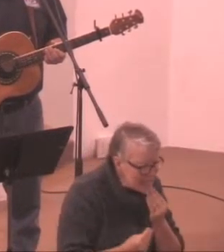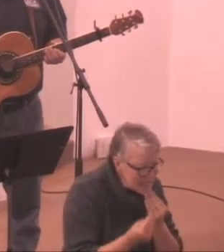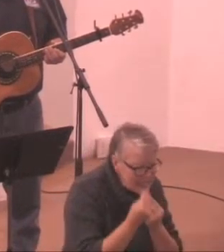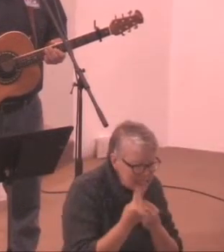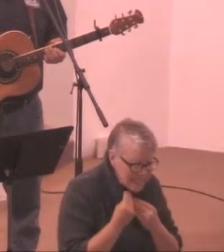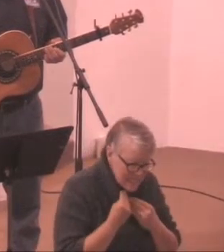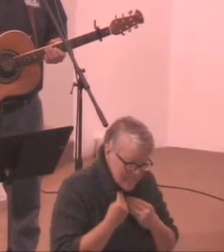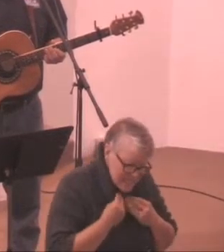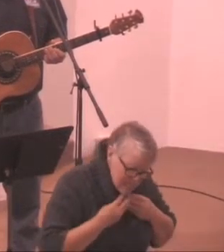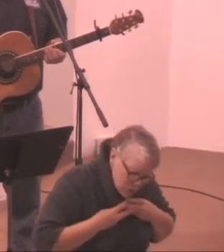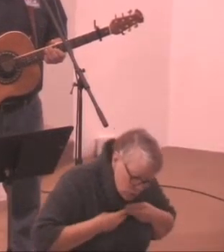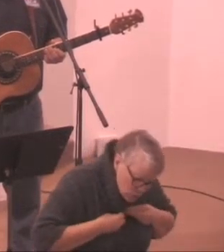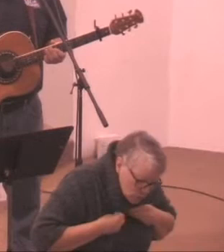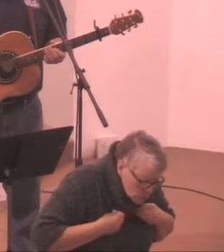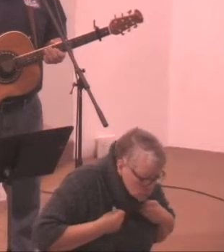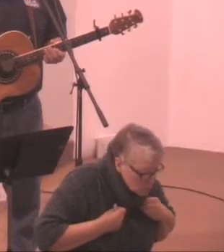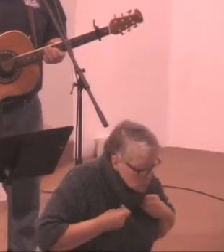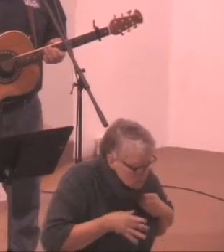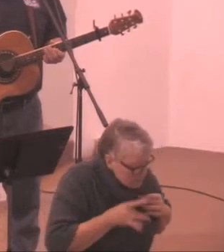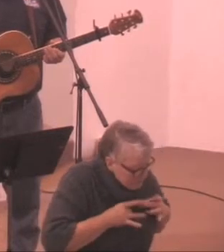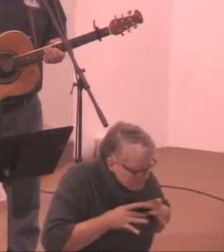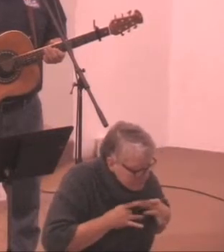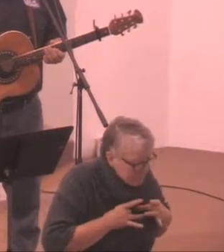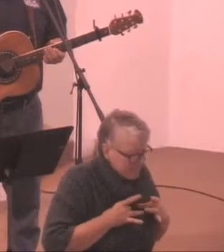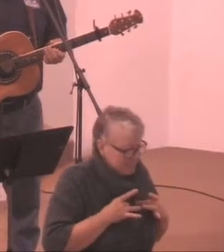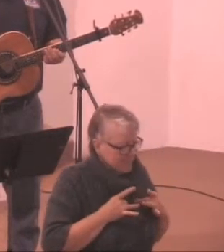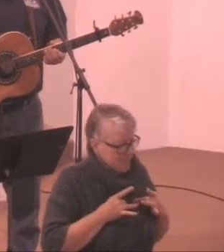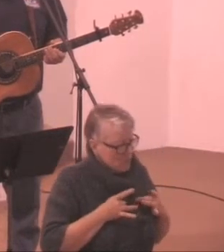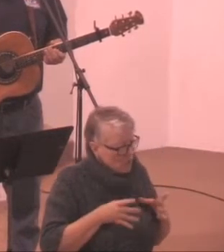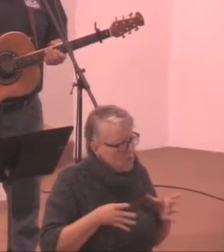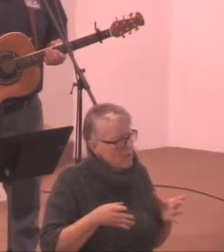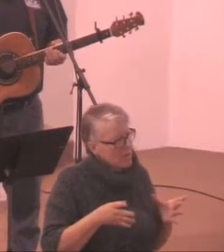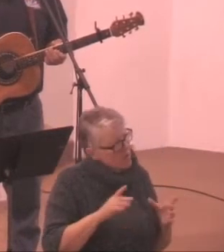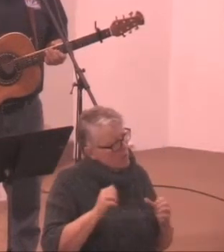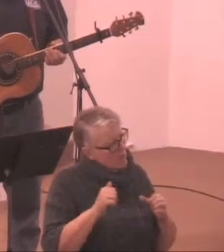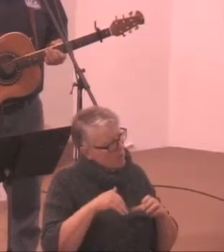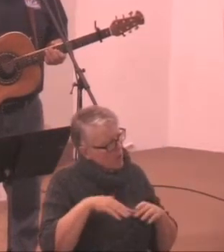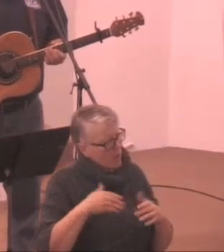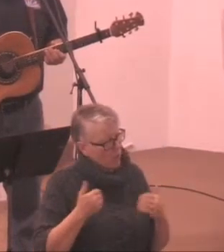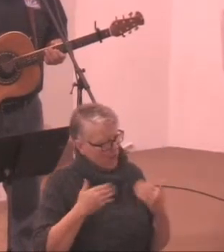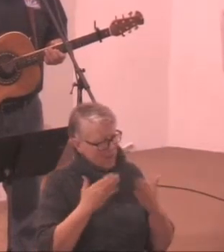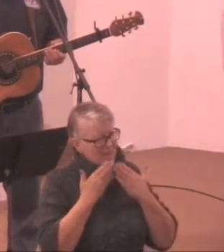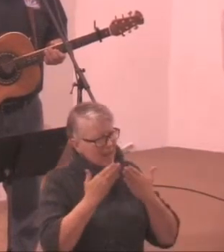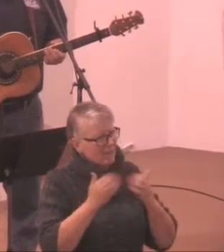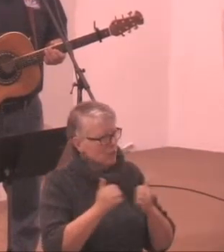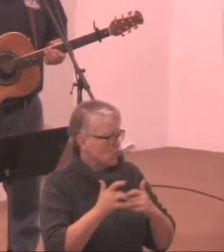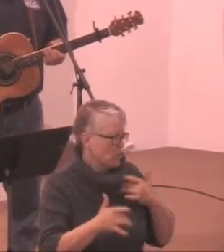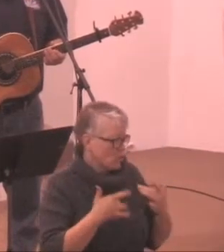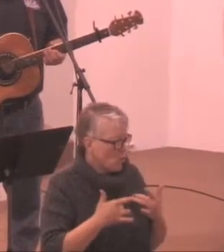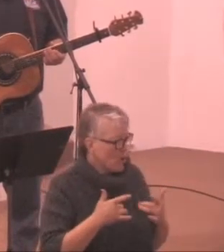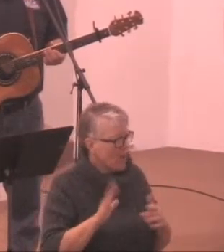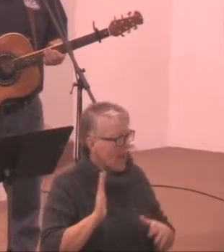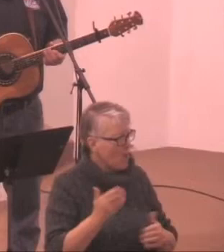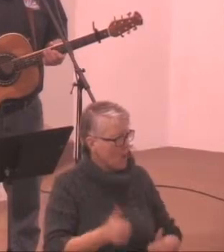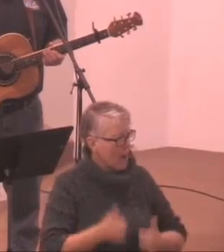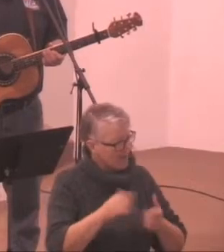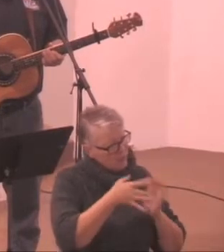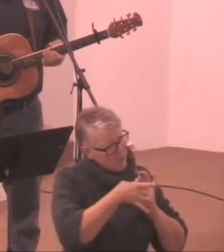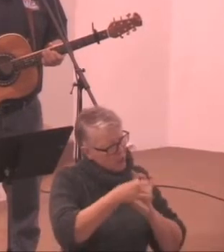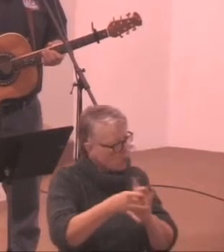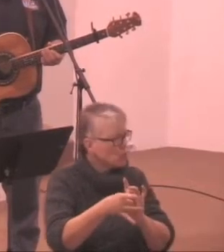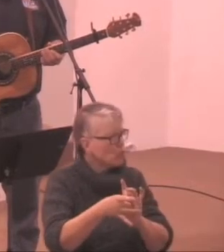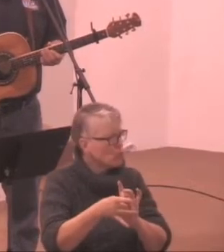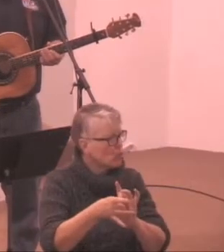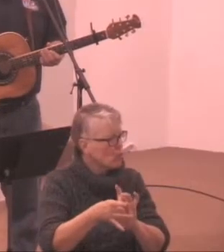our hearts and joy in our spirits, Lord, that our lives are in your hands. And we thank you and praise you for it in Jesus'